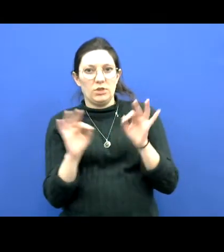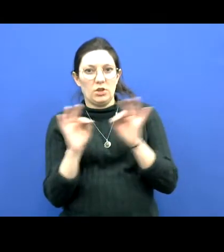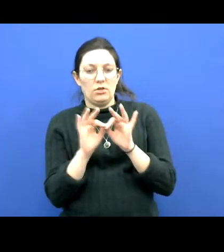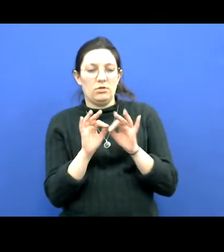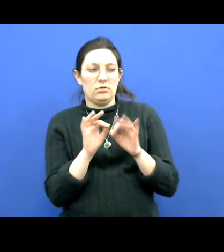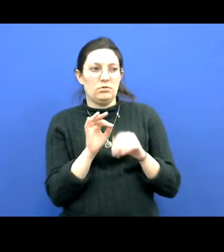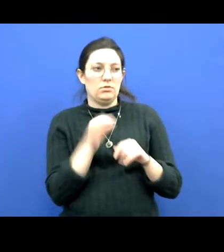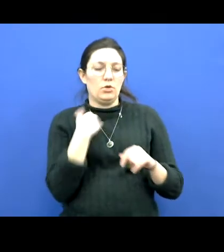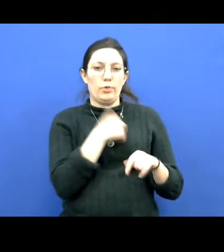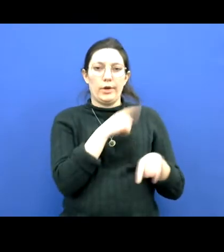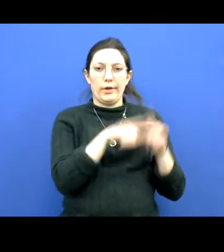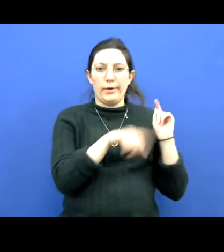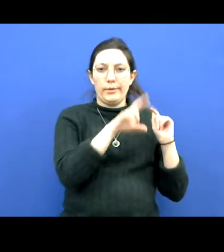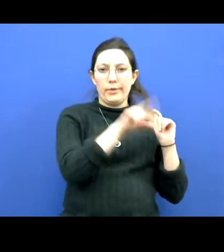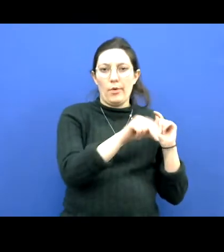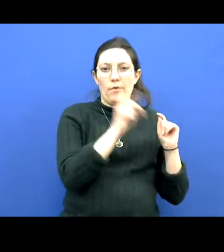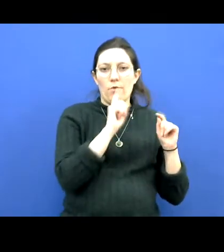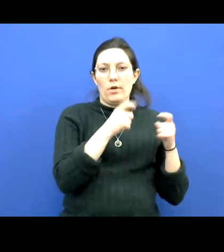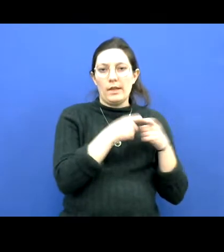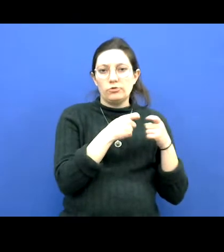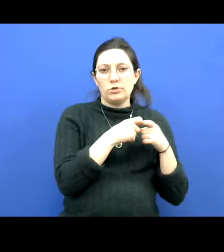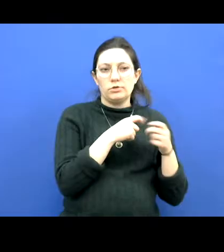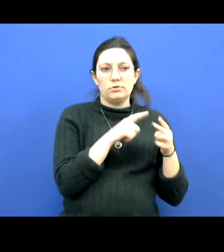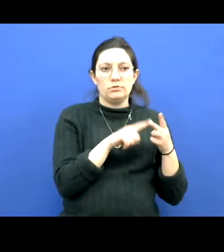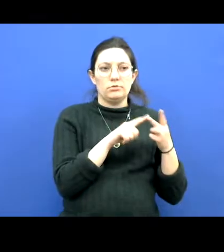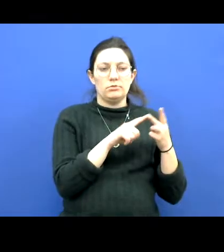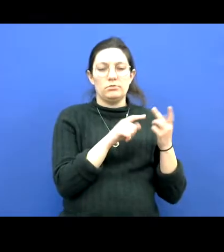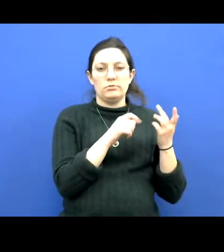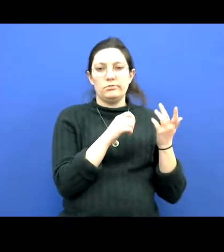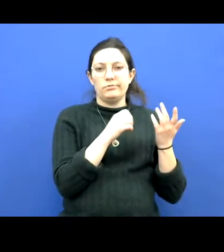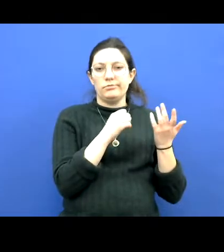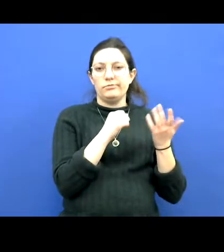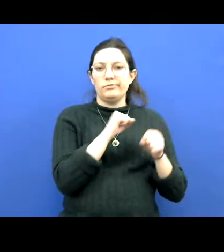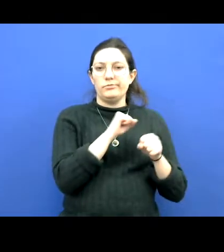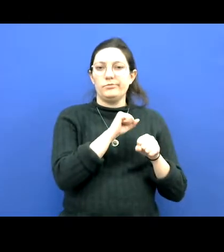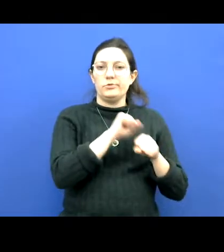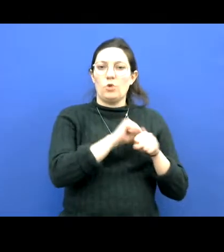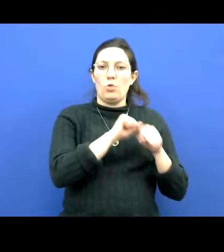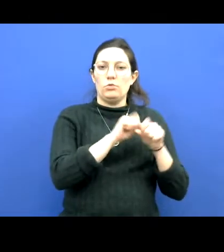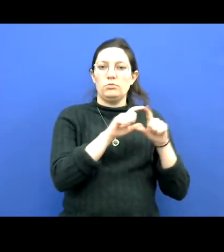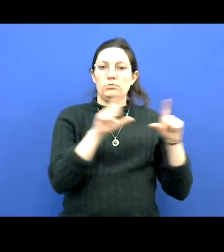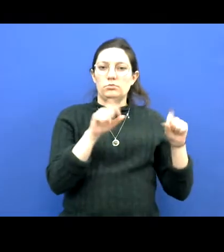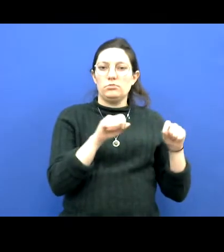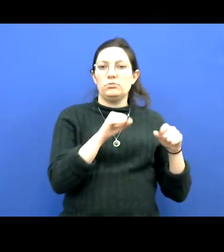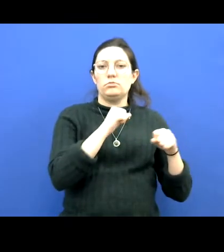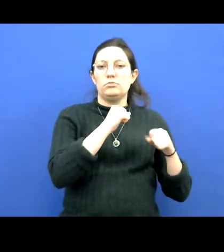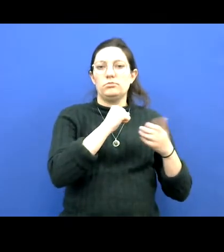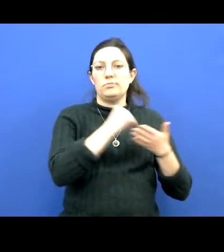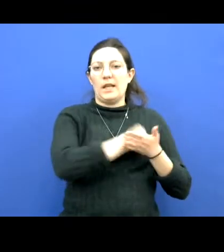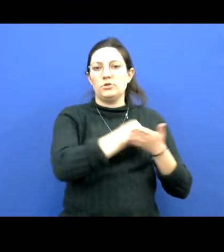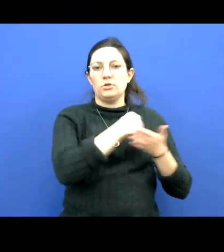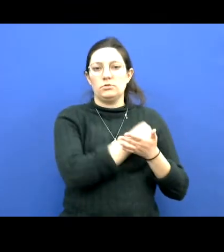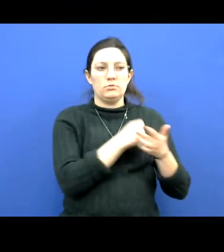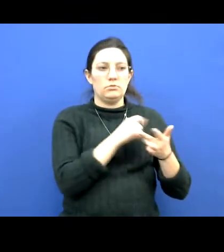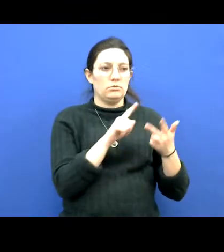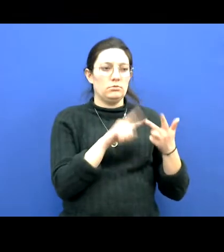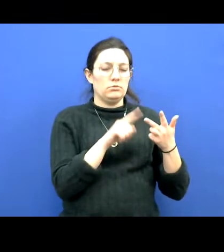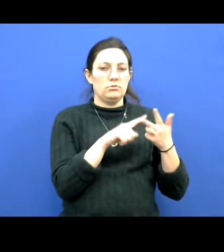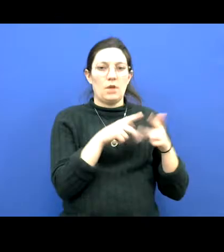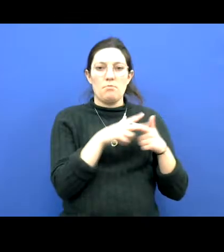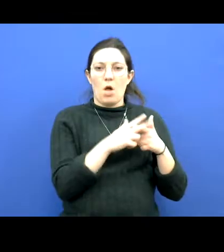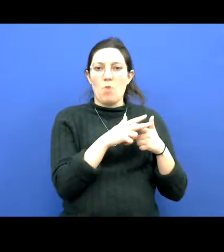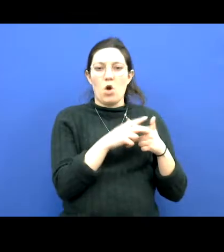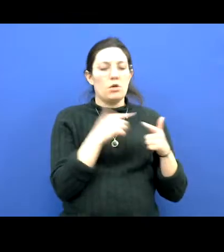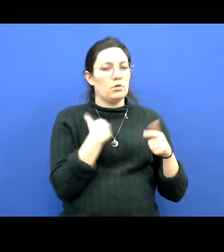or the plumber. If we have to, because we refuse to go over cut